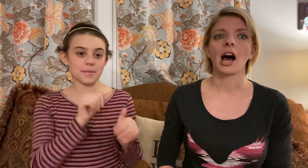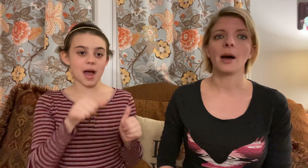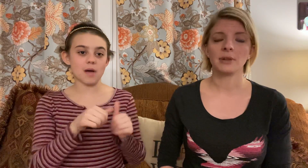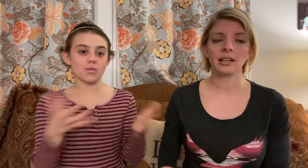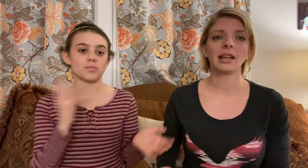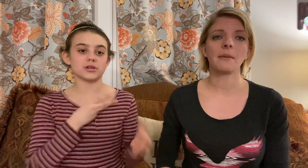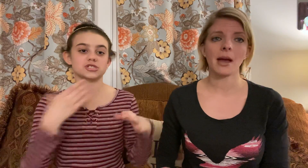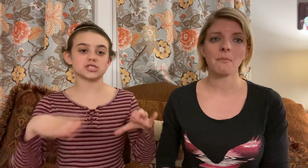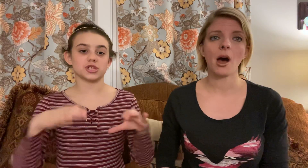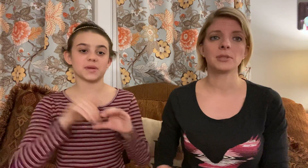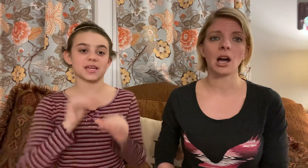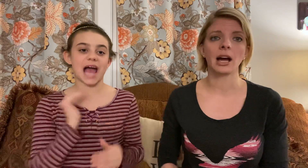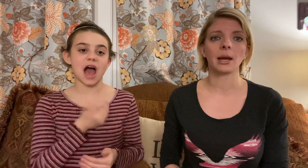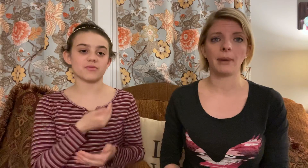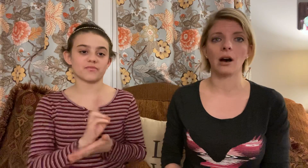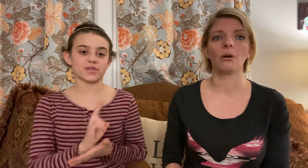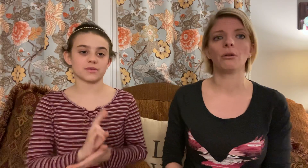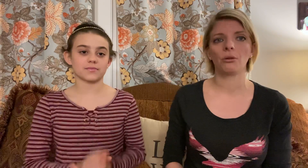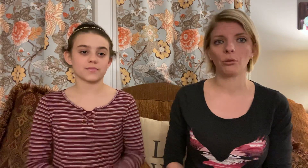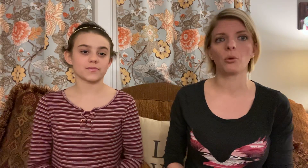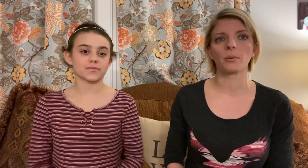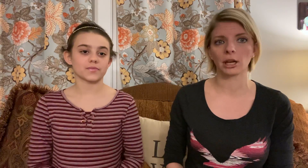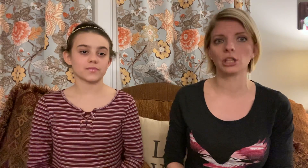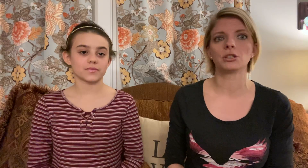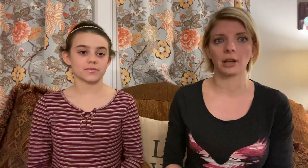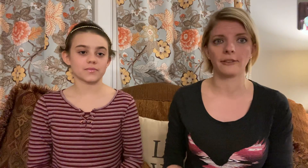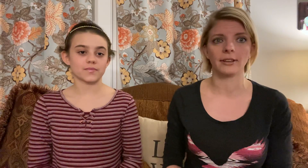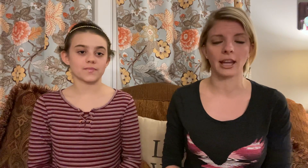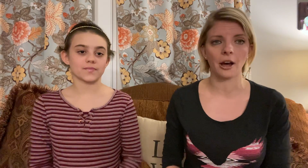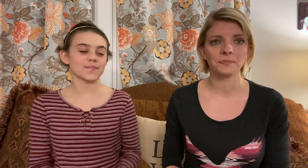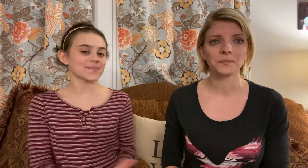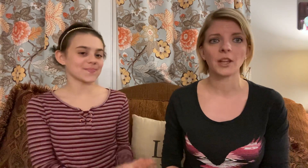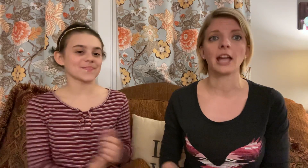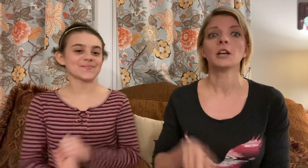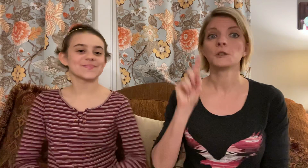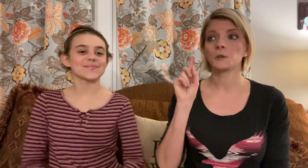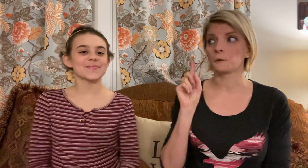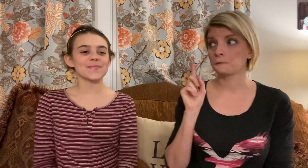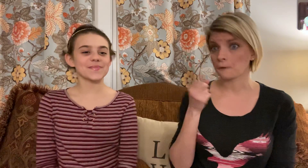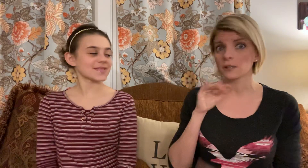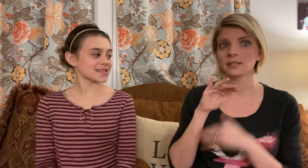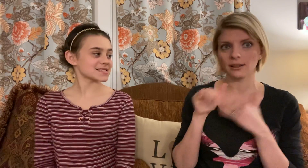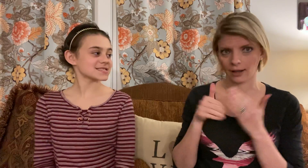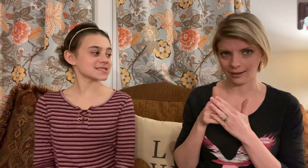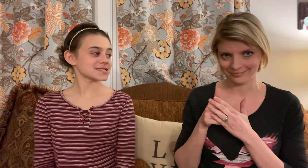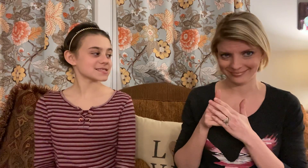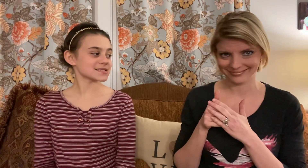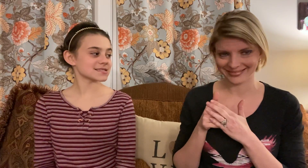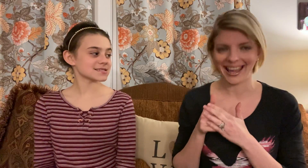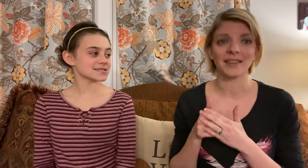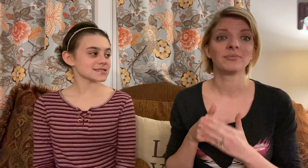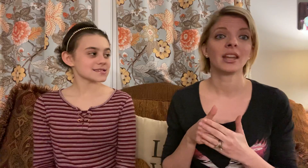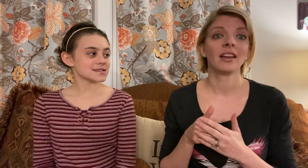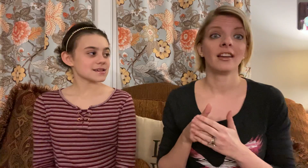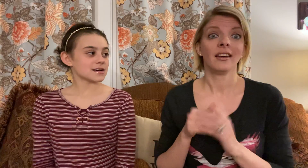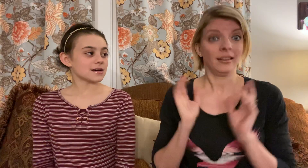going to let my mom talk about what we're going to do in our video. Okay, so first of all,